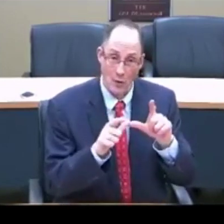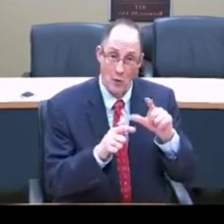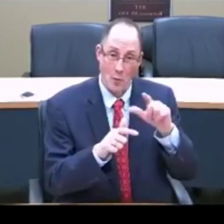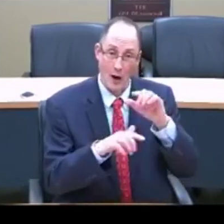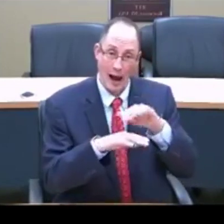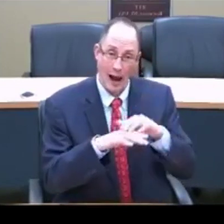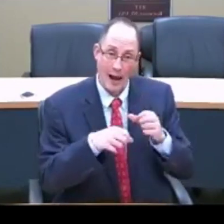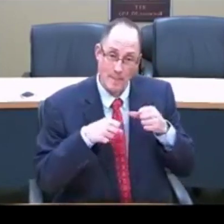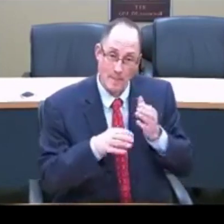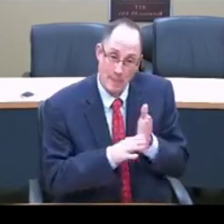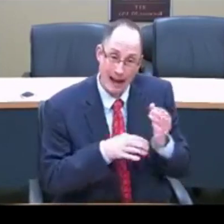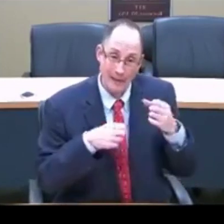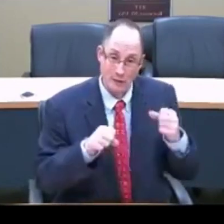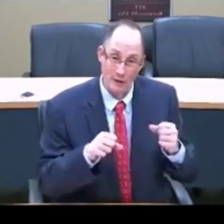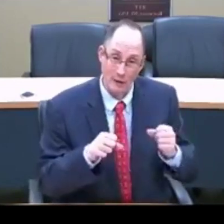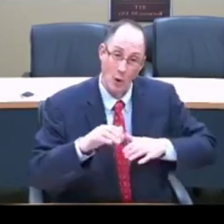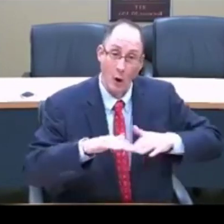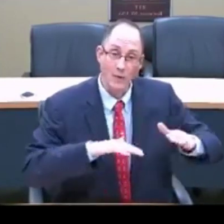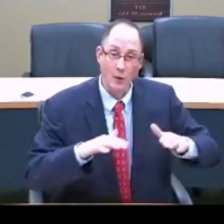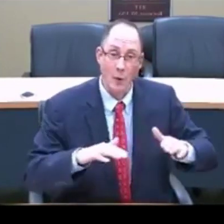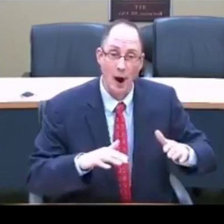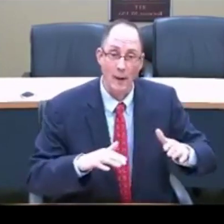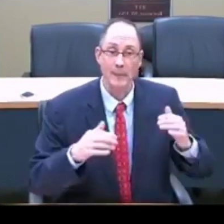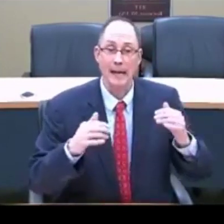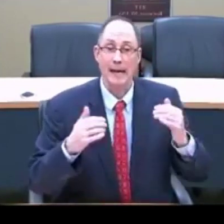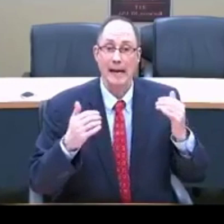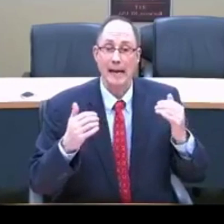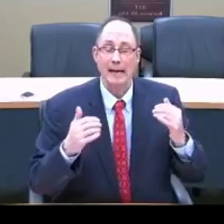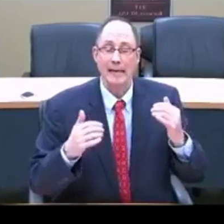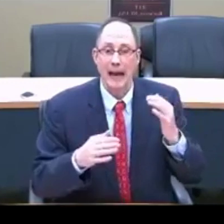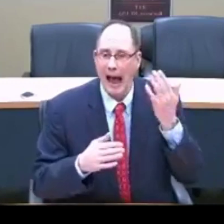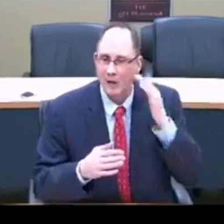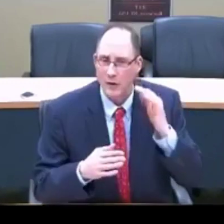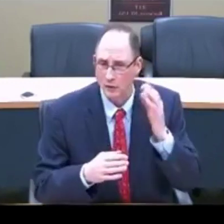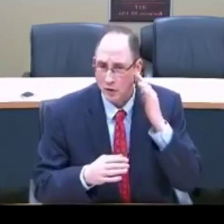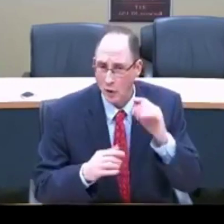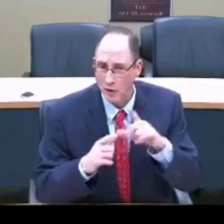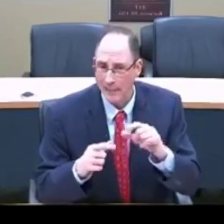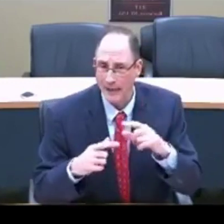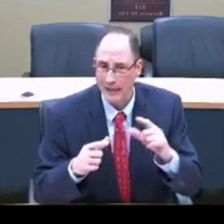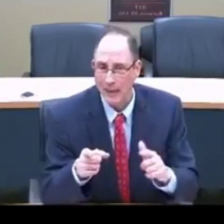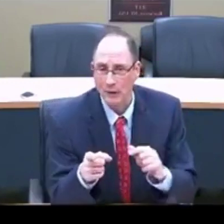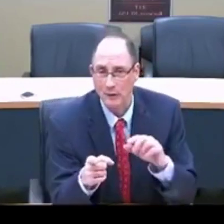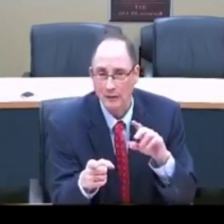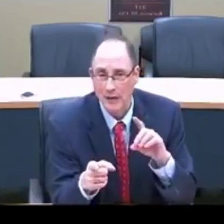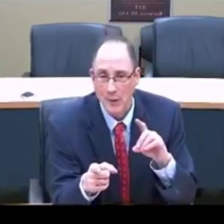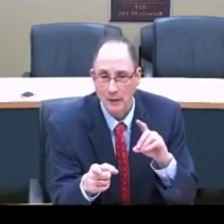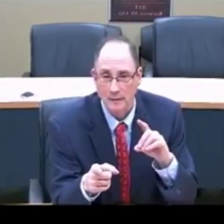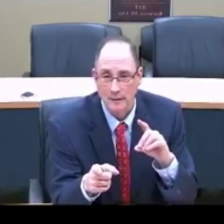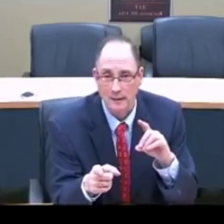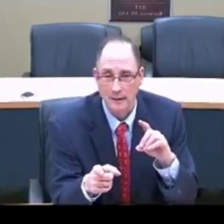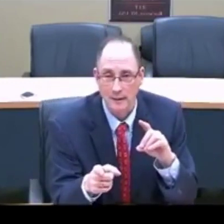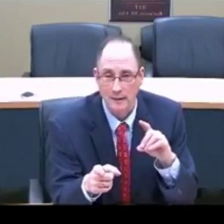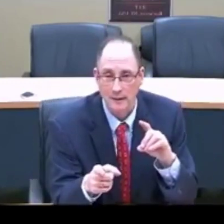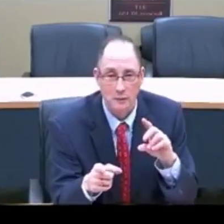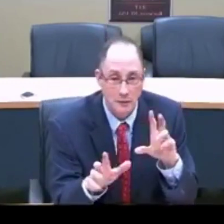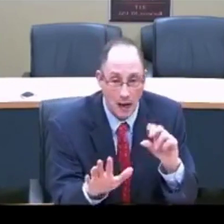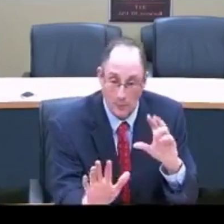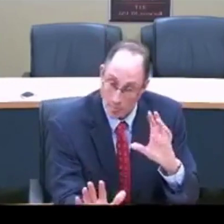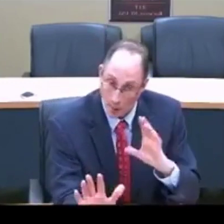Where I'm mainstream, we're going to walk. I don't know. Do you know Japanese language, Debra? No.